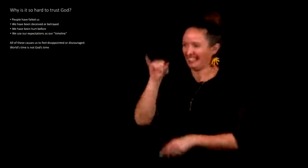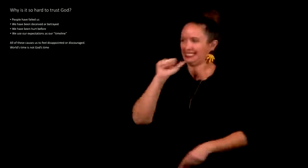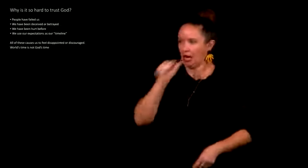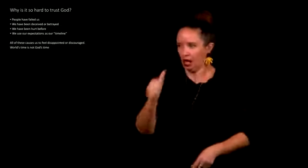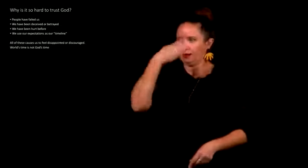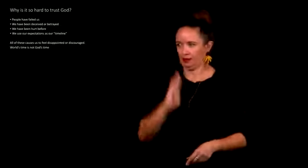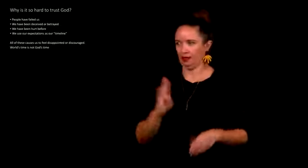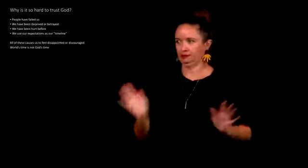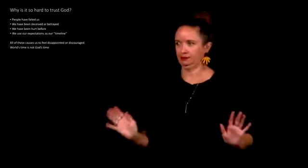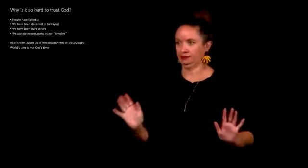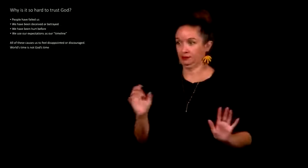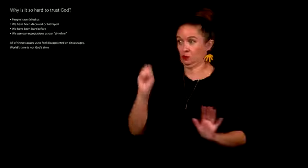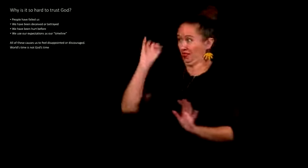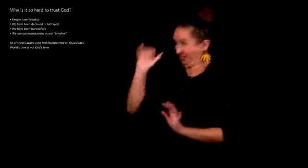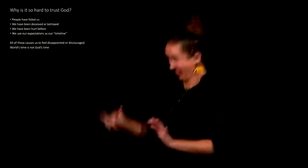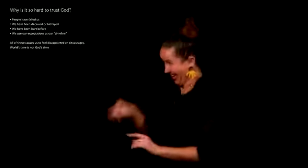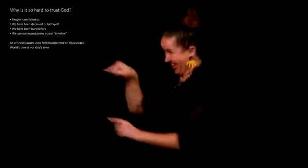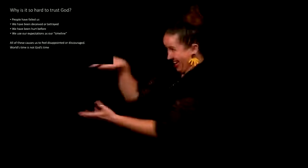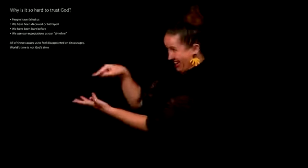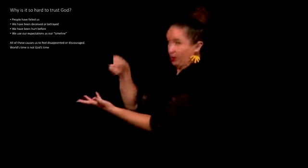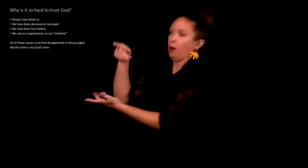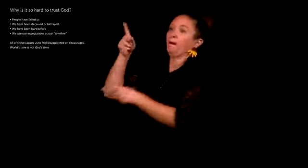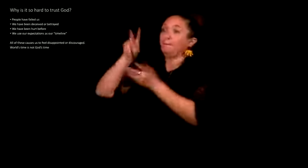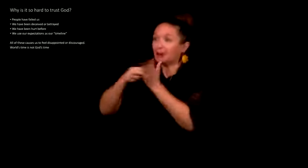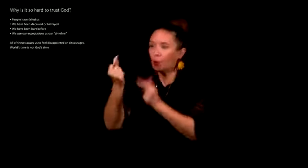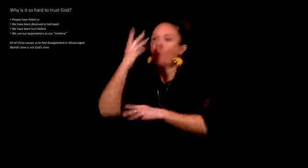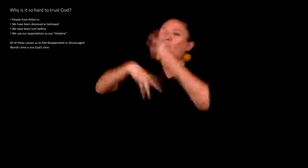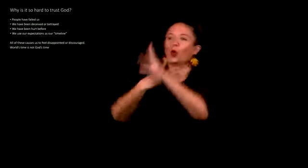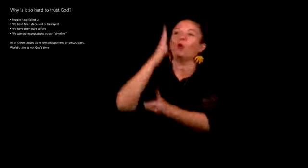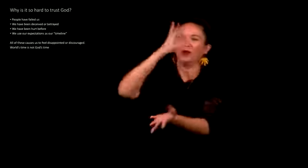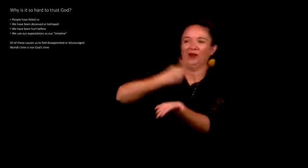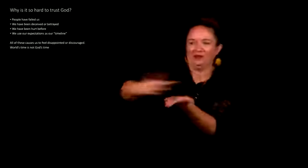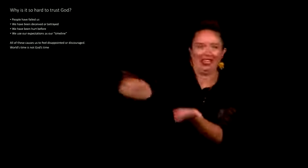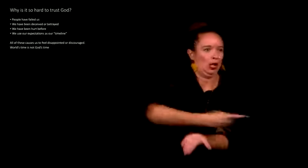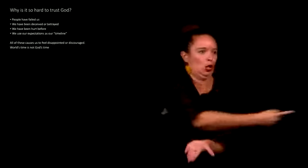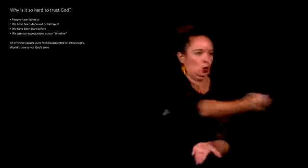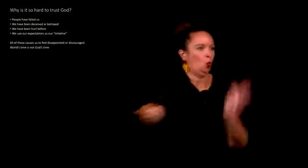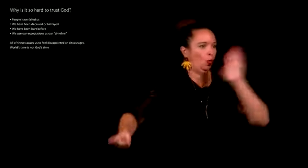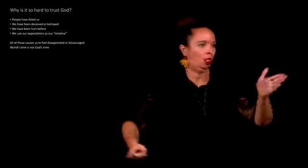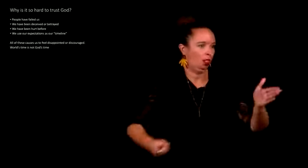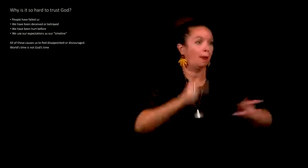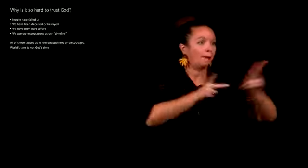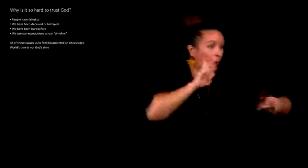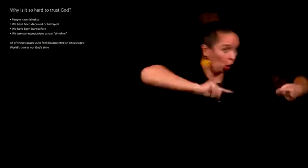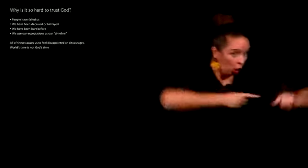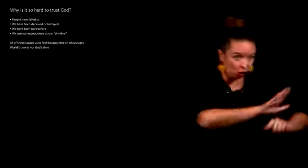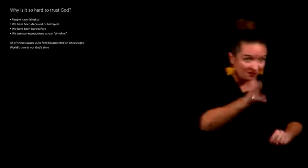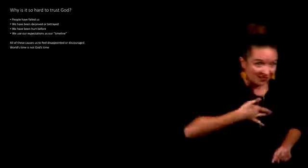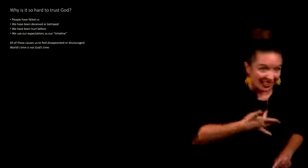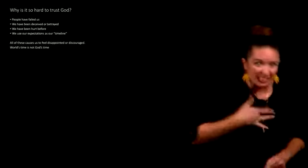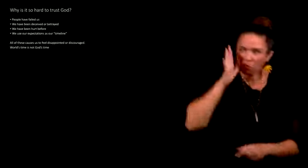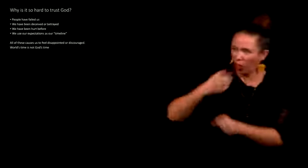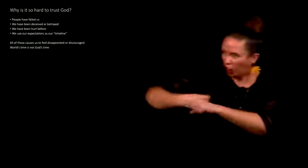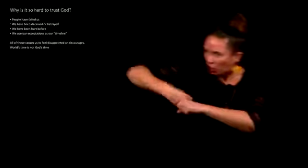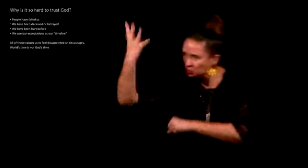know, what we have in the world, that is not God. You know, the world has failed you. People have